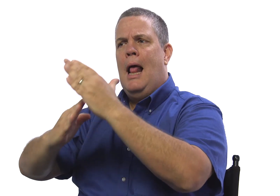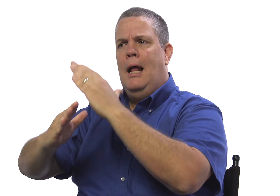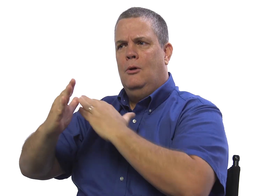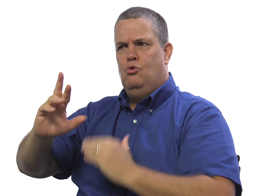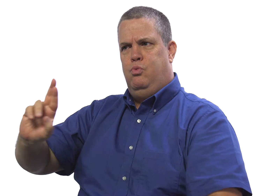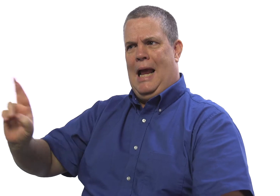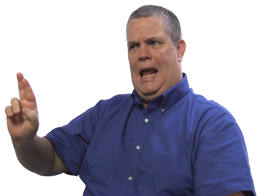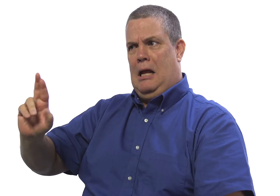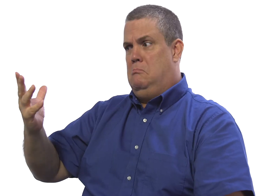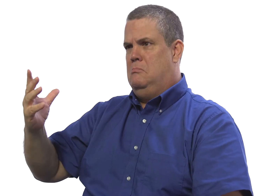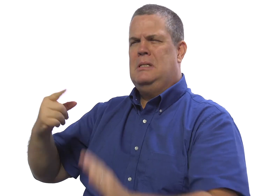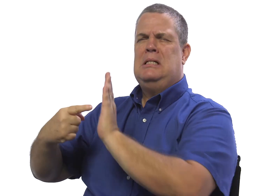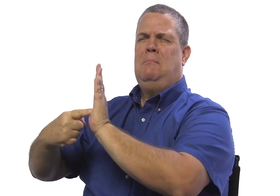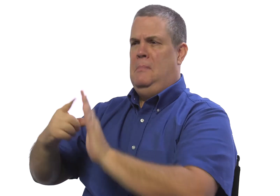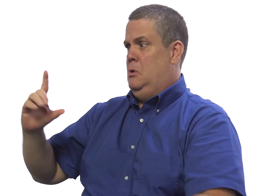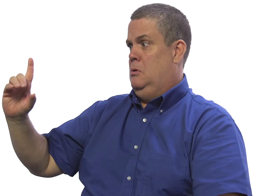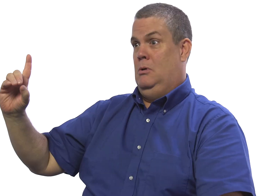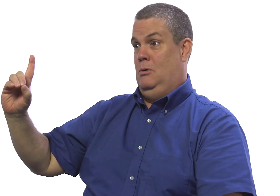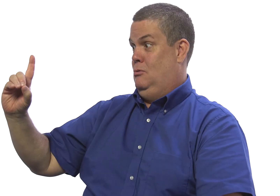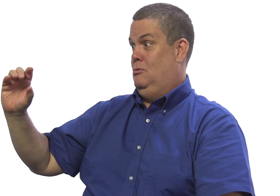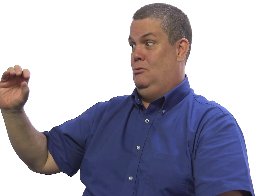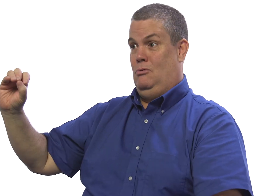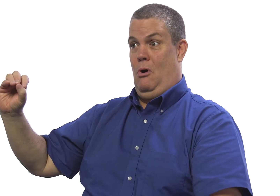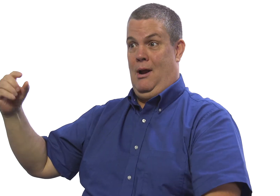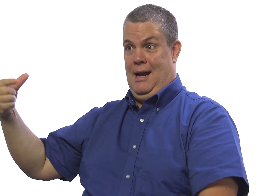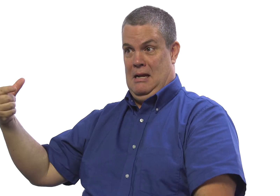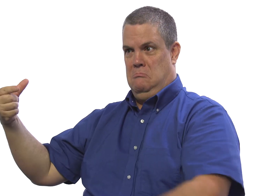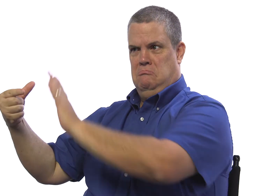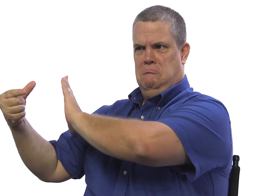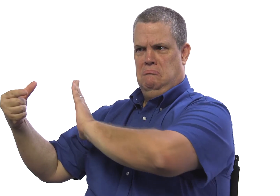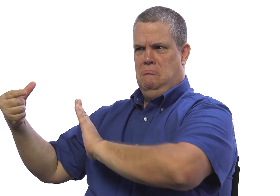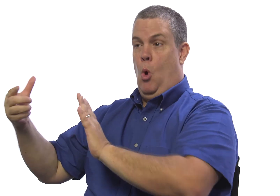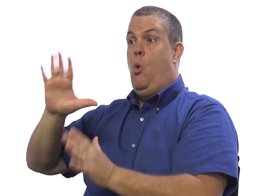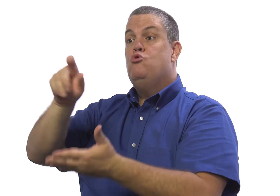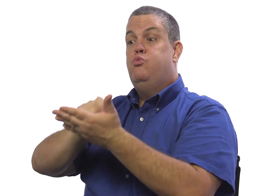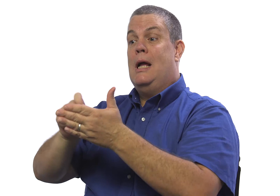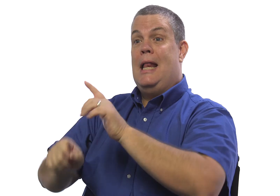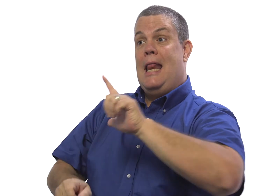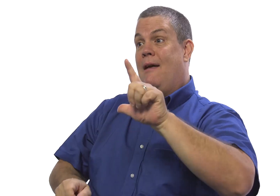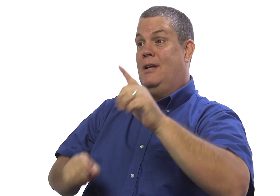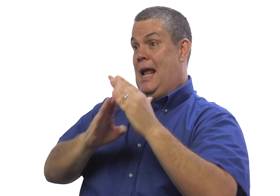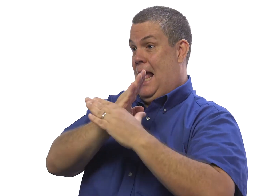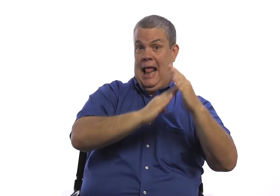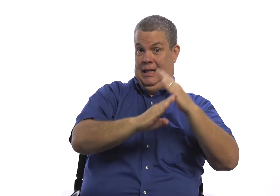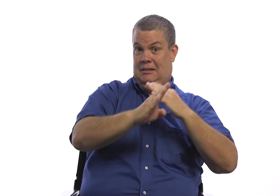Suppose you are right-handed. You can use your right hand to do your finger spelling,